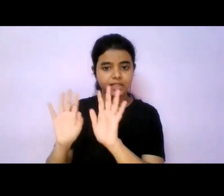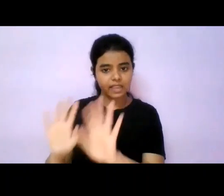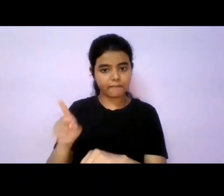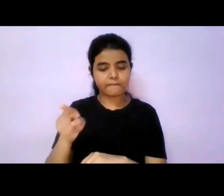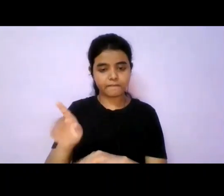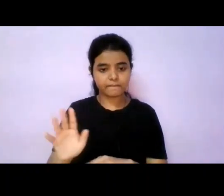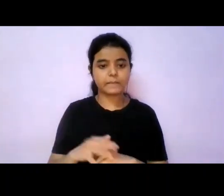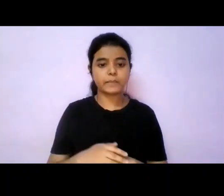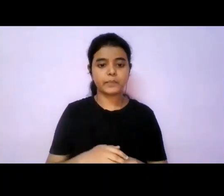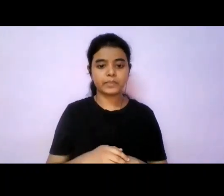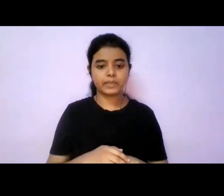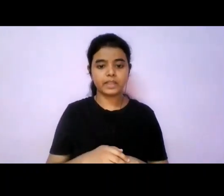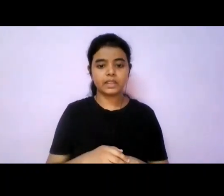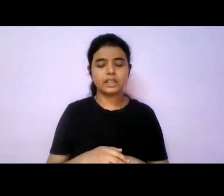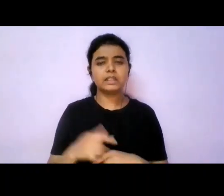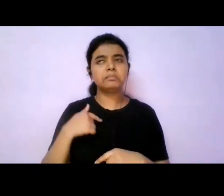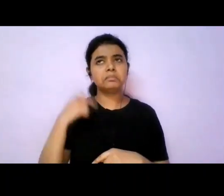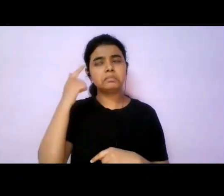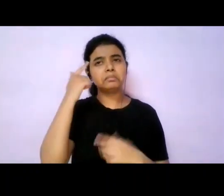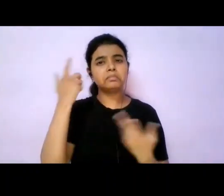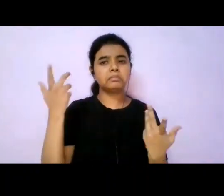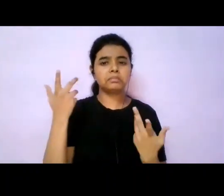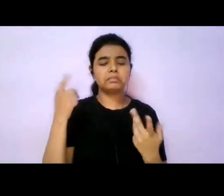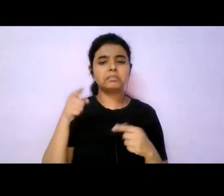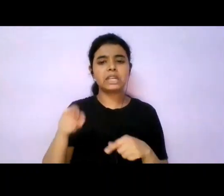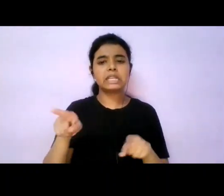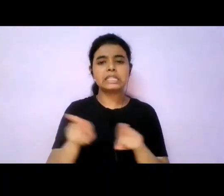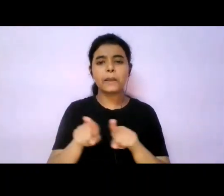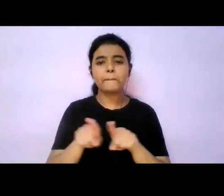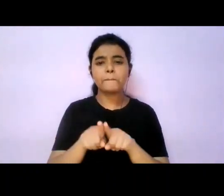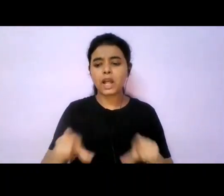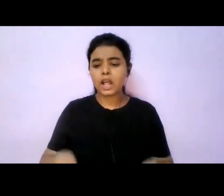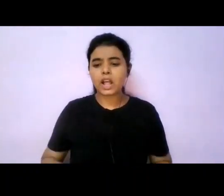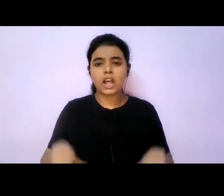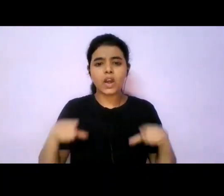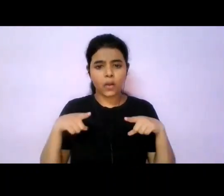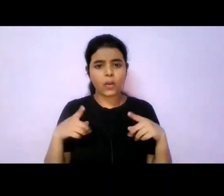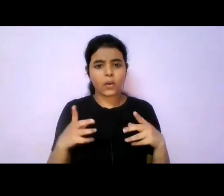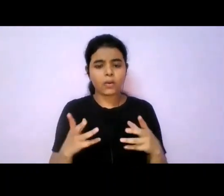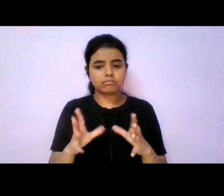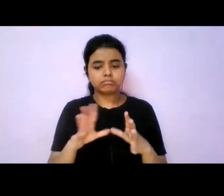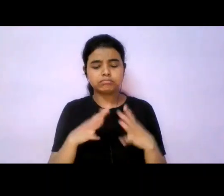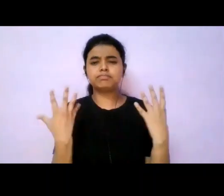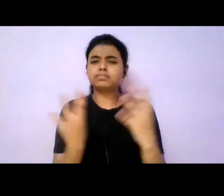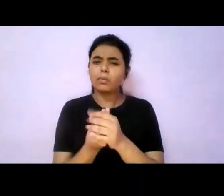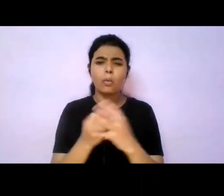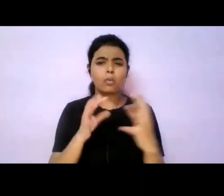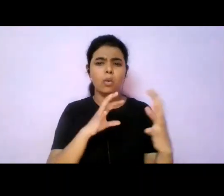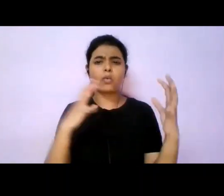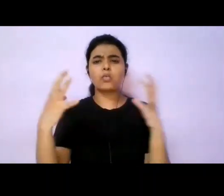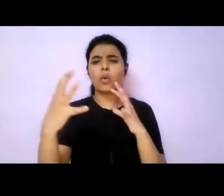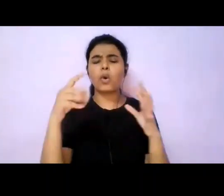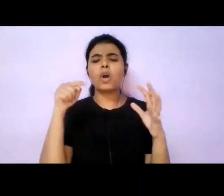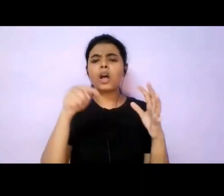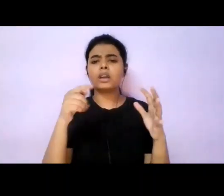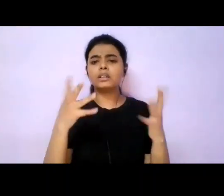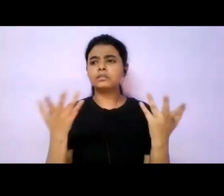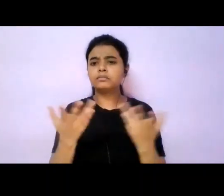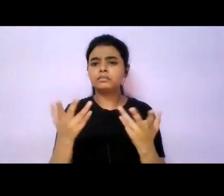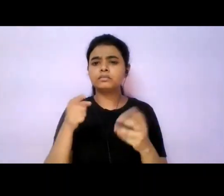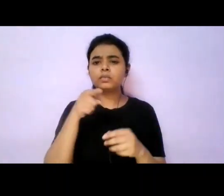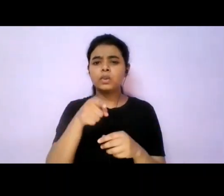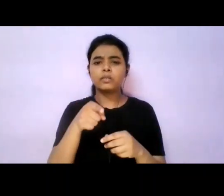So in this sense, then, we are living increasingly in a world which we might call one